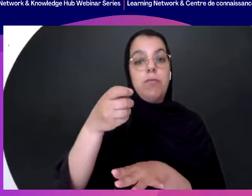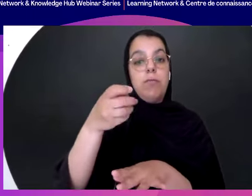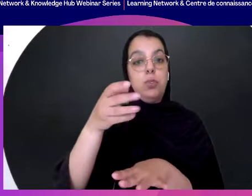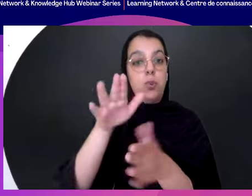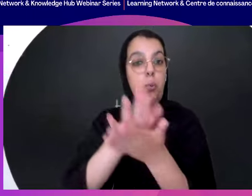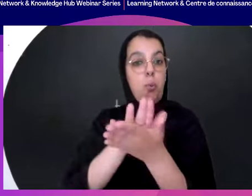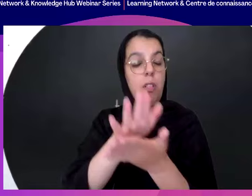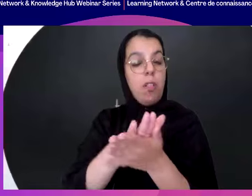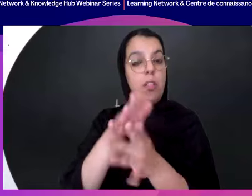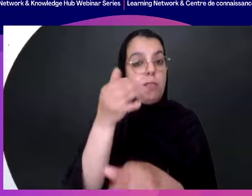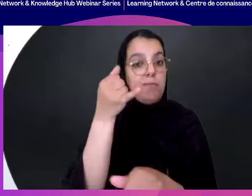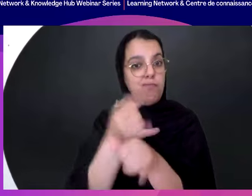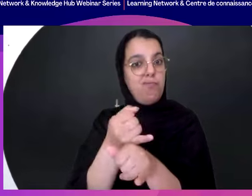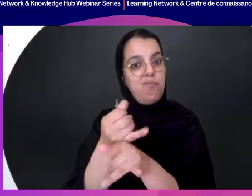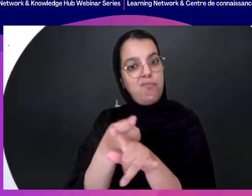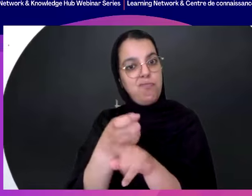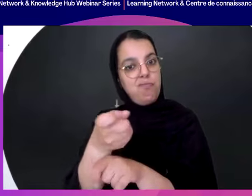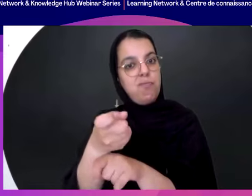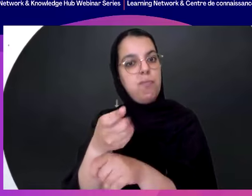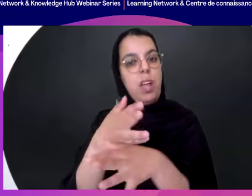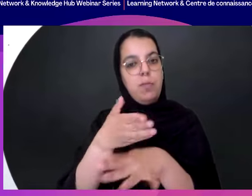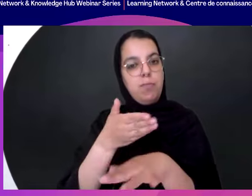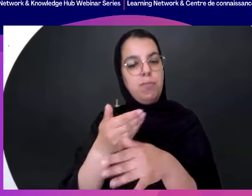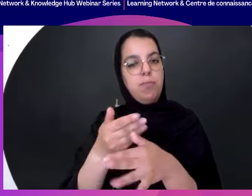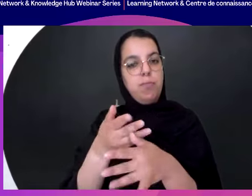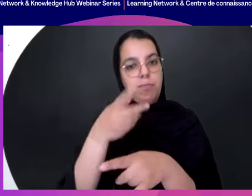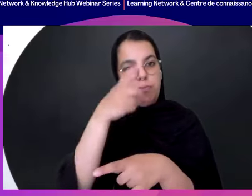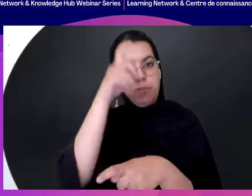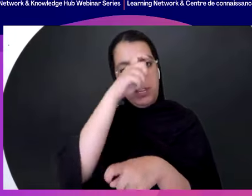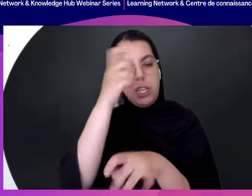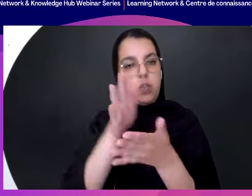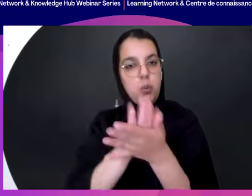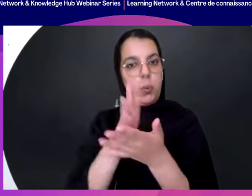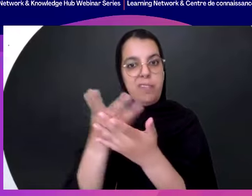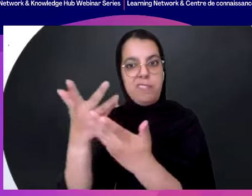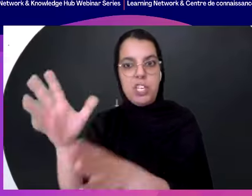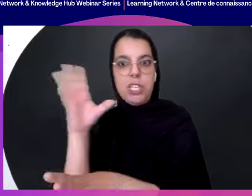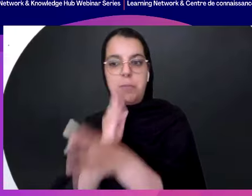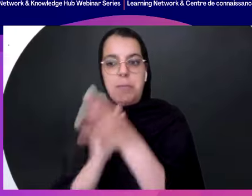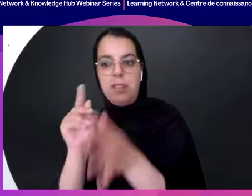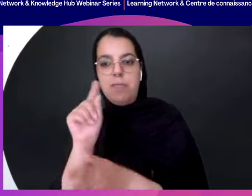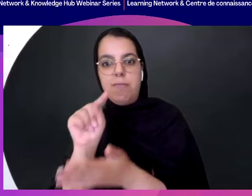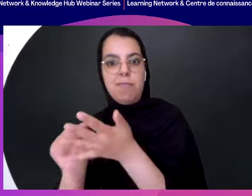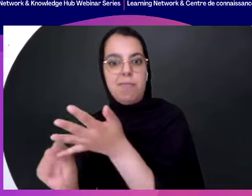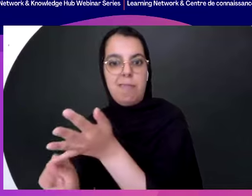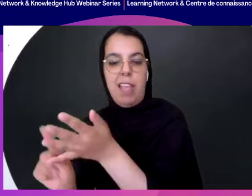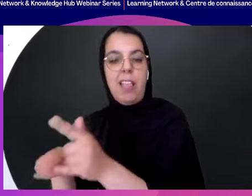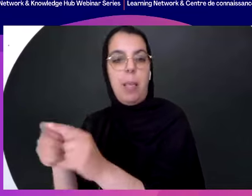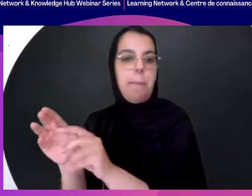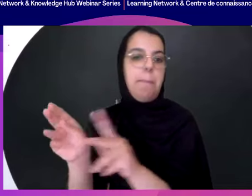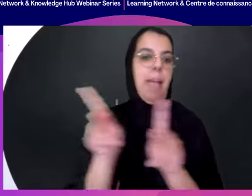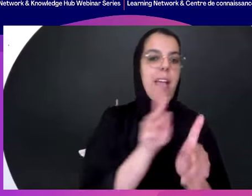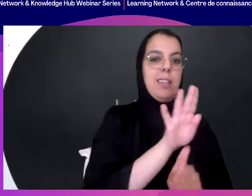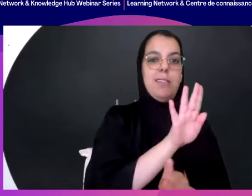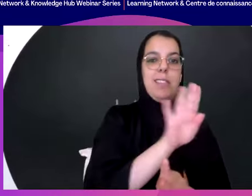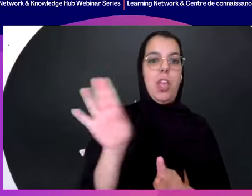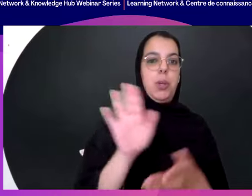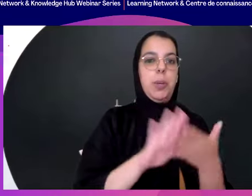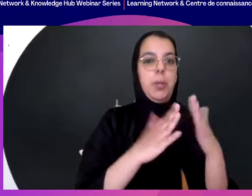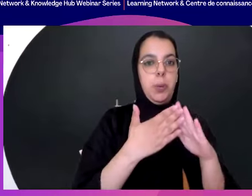this, they are then sent in step 4, sent back to their communities where where